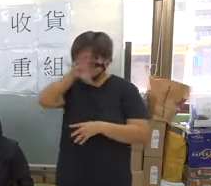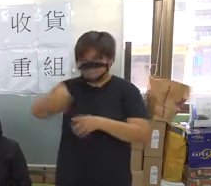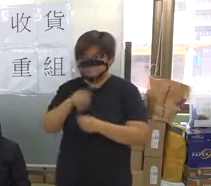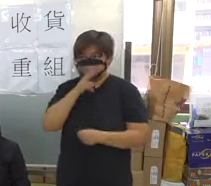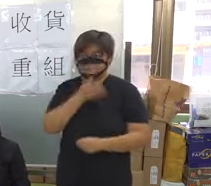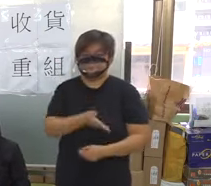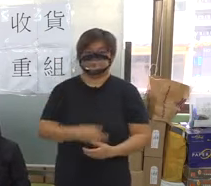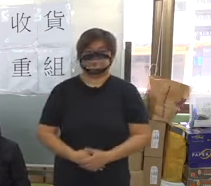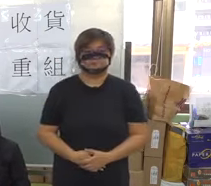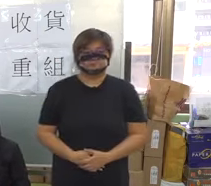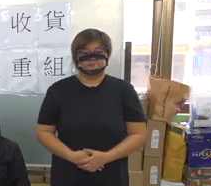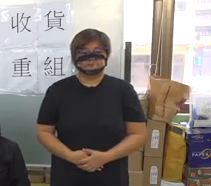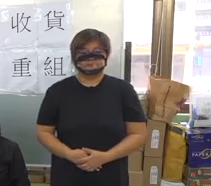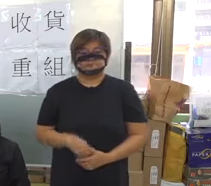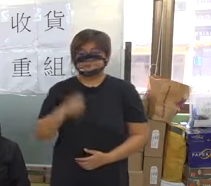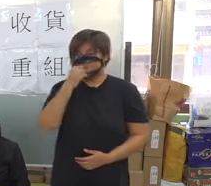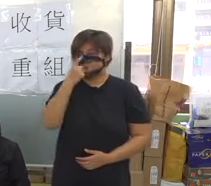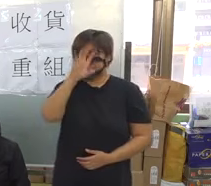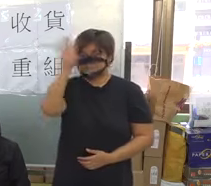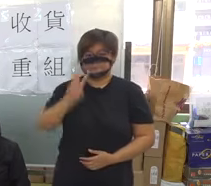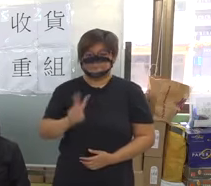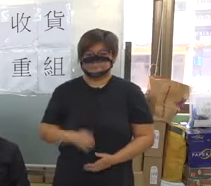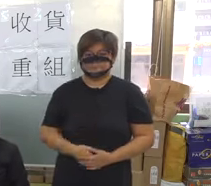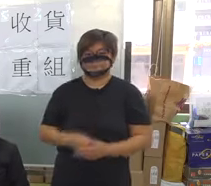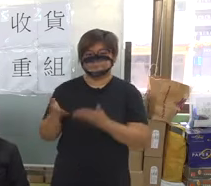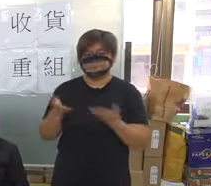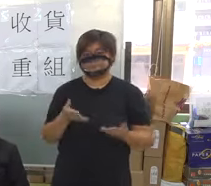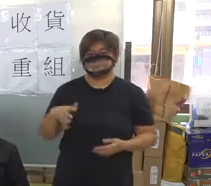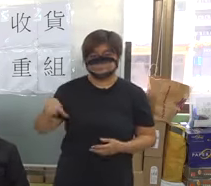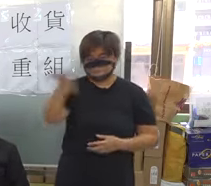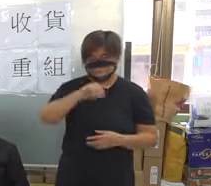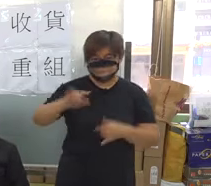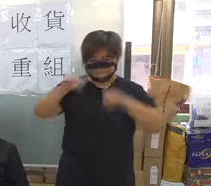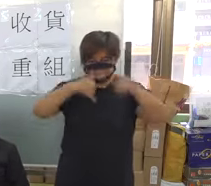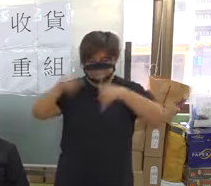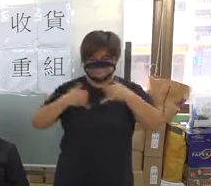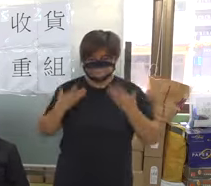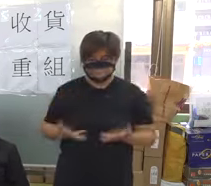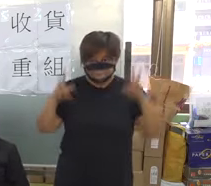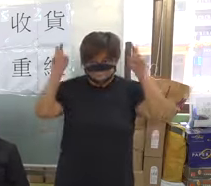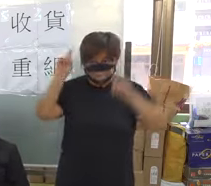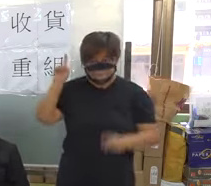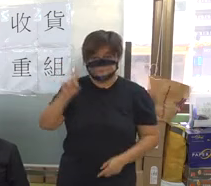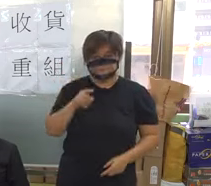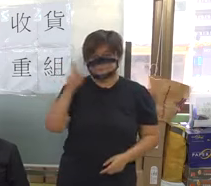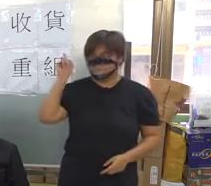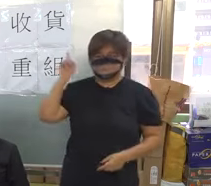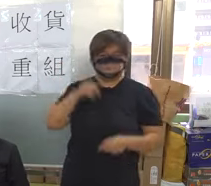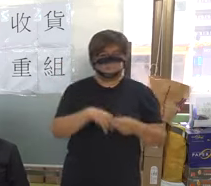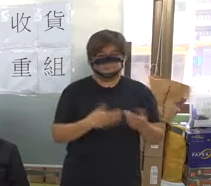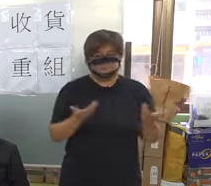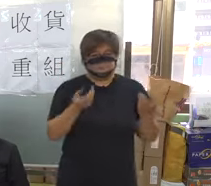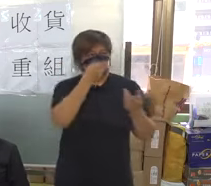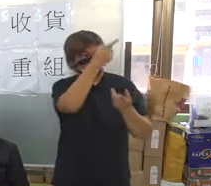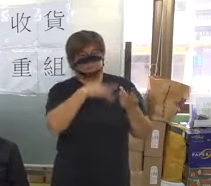season press conference today. A very warm welcome from us here. Our theme today is only a reform would do. Give us back the